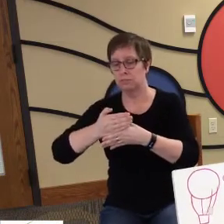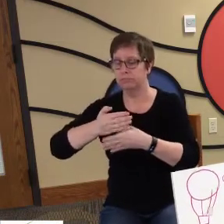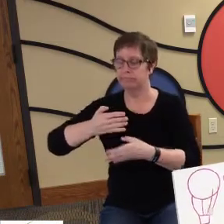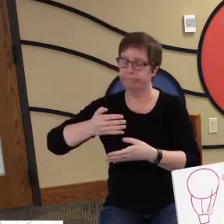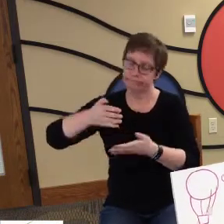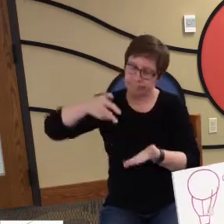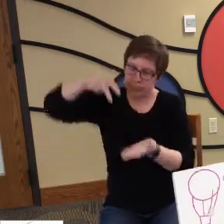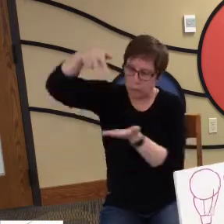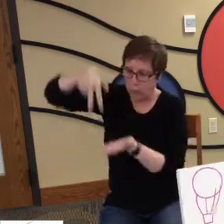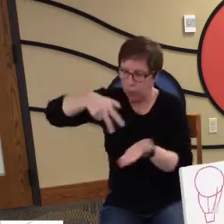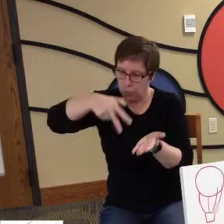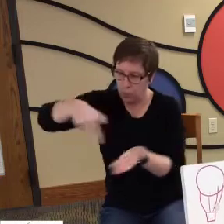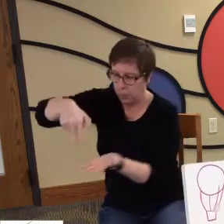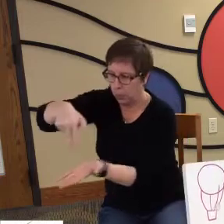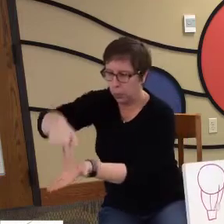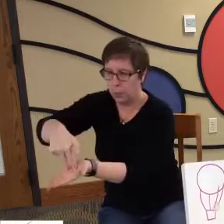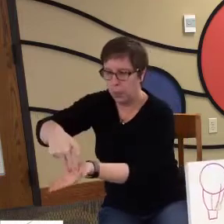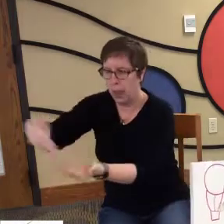front yard.